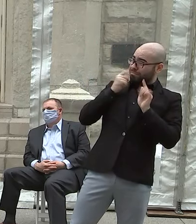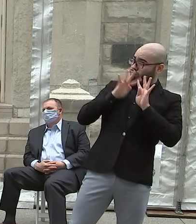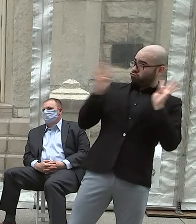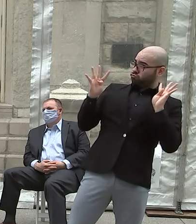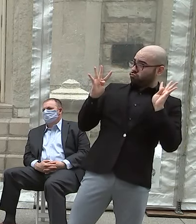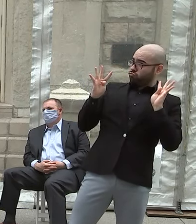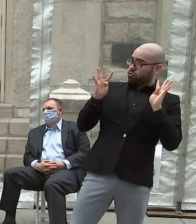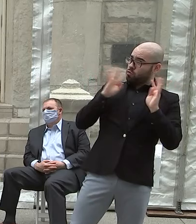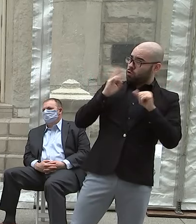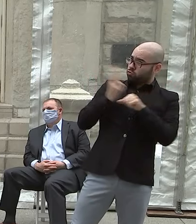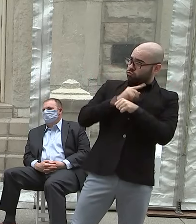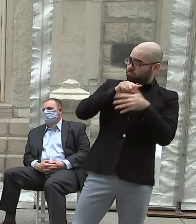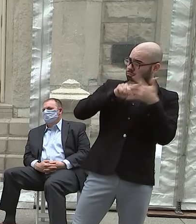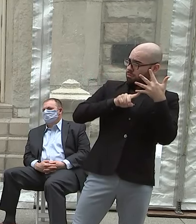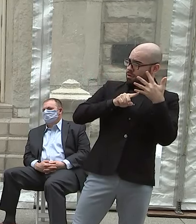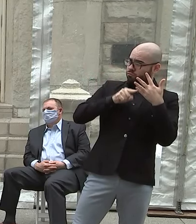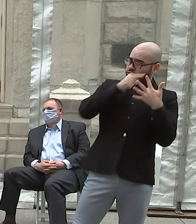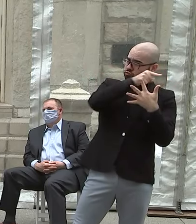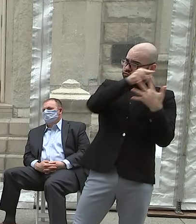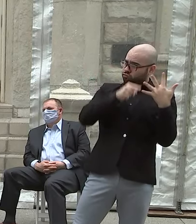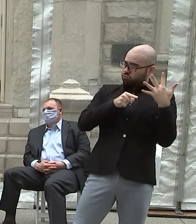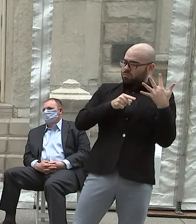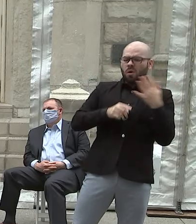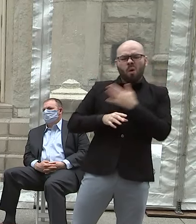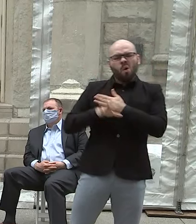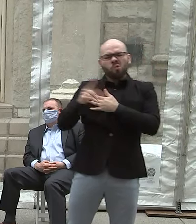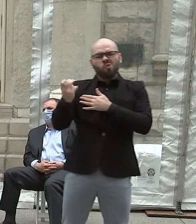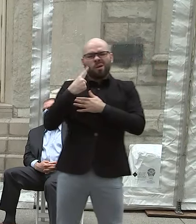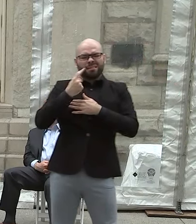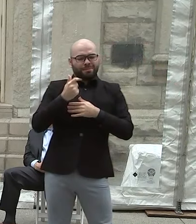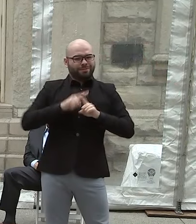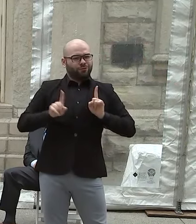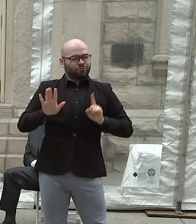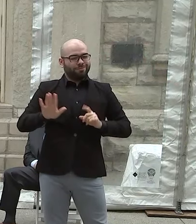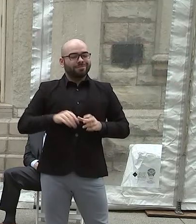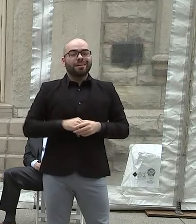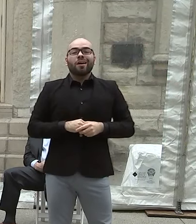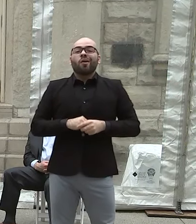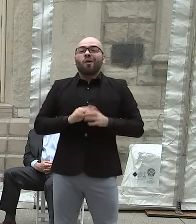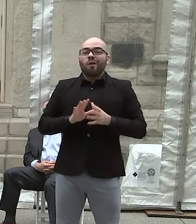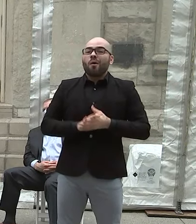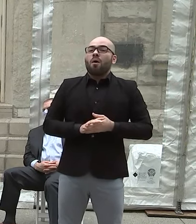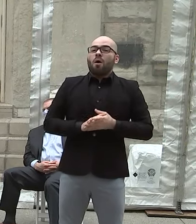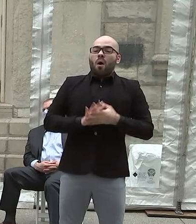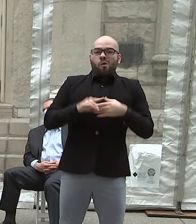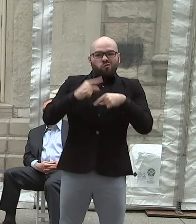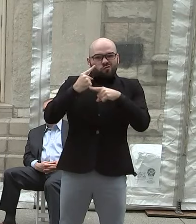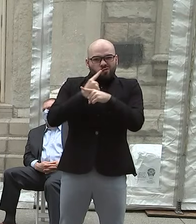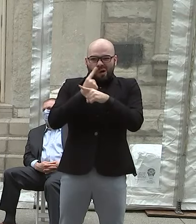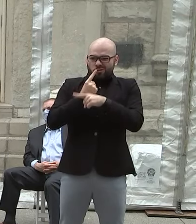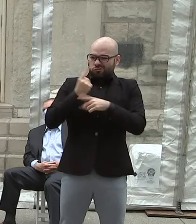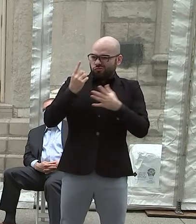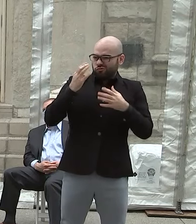this is really separate from the question that you asked. We've been thinking a lot, as have ordinary Chicagoans, ordinary